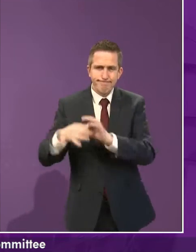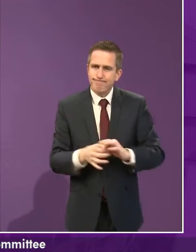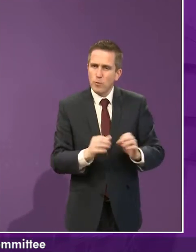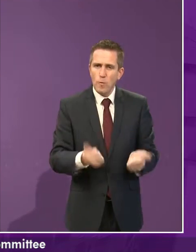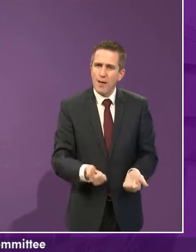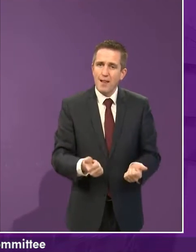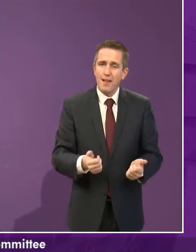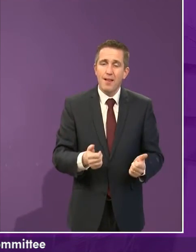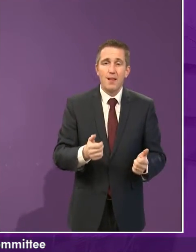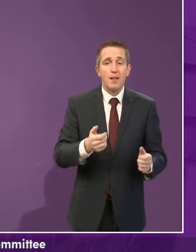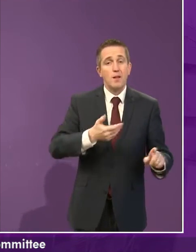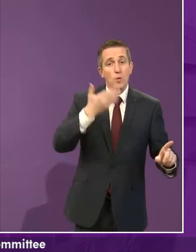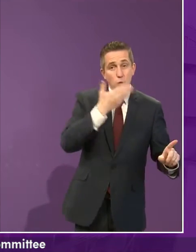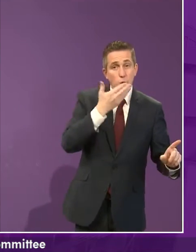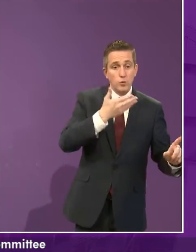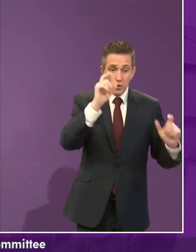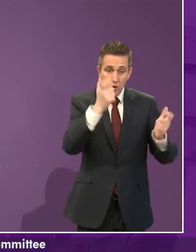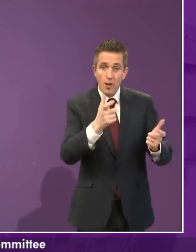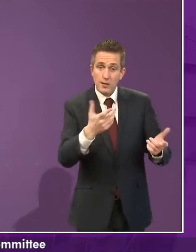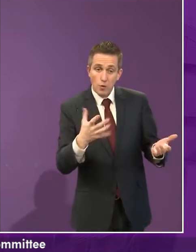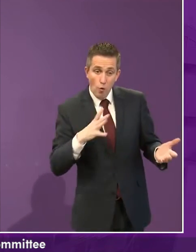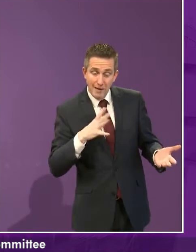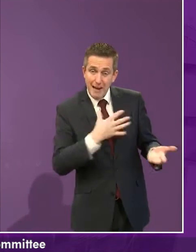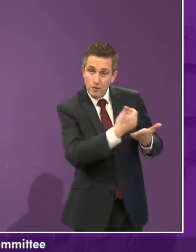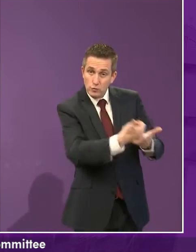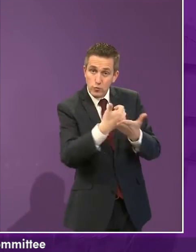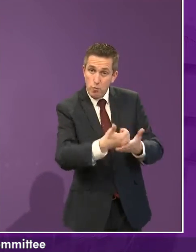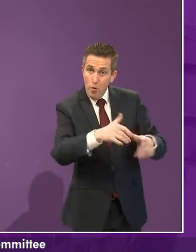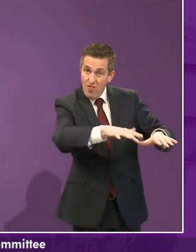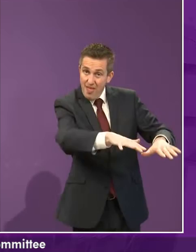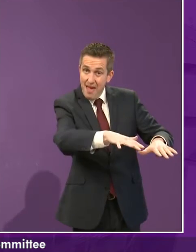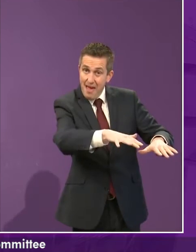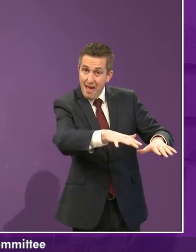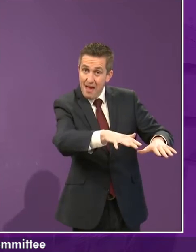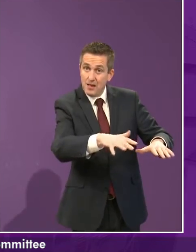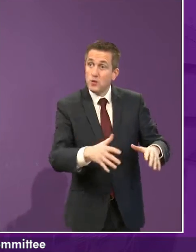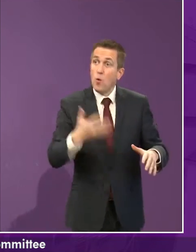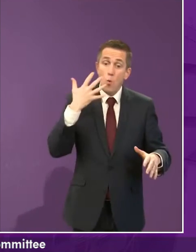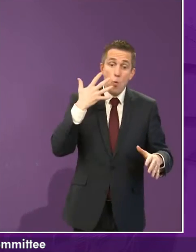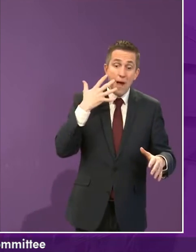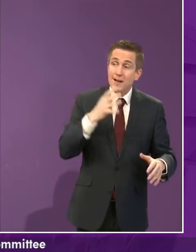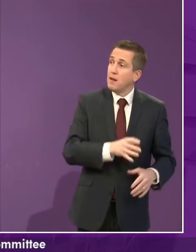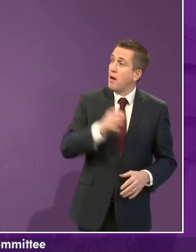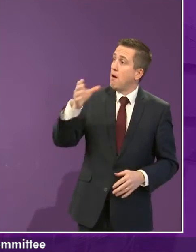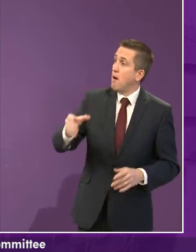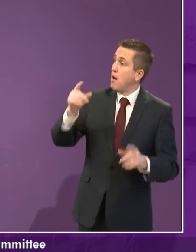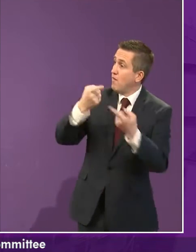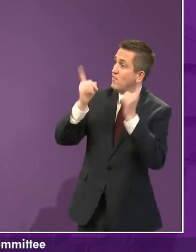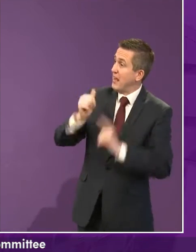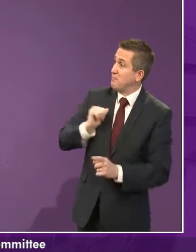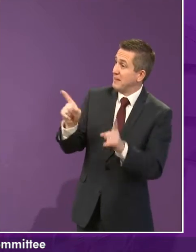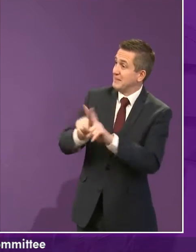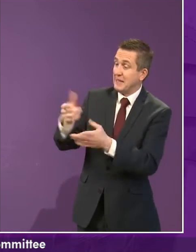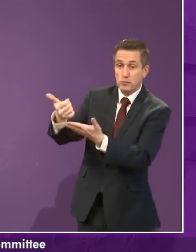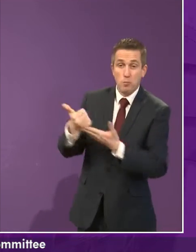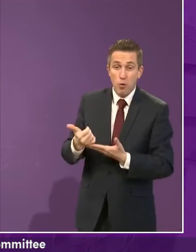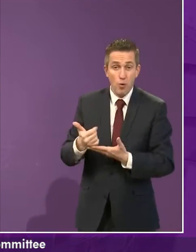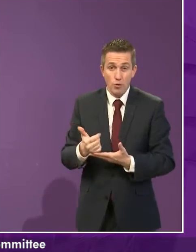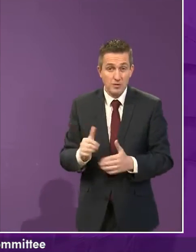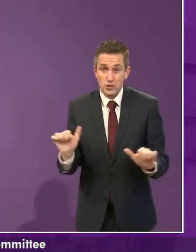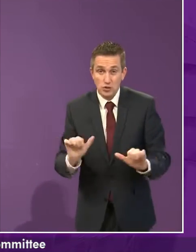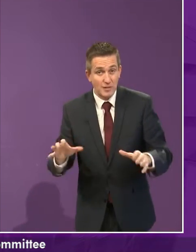has their support in place, the expectation will automatically be at the university when I turn up in day one, and I don't